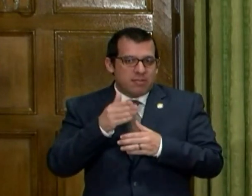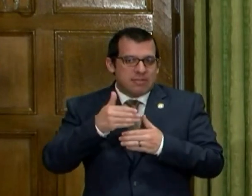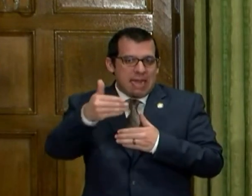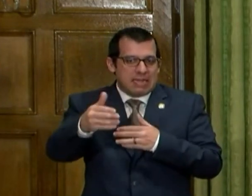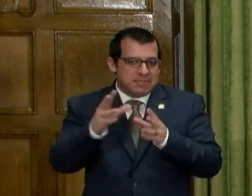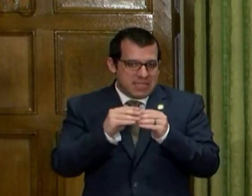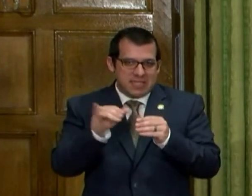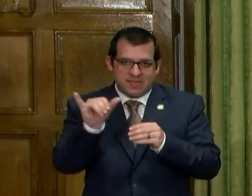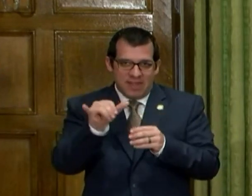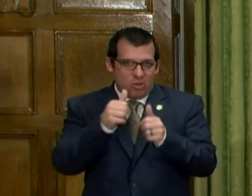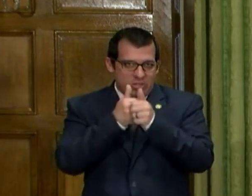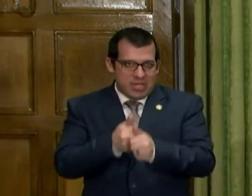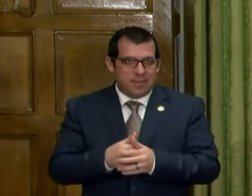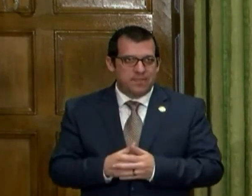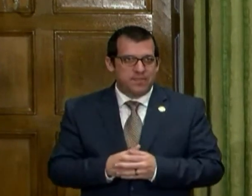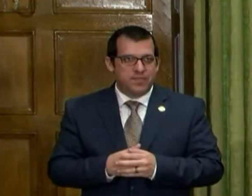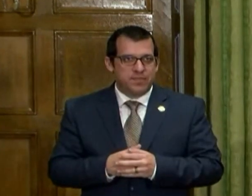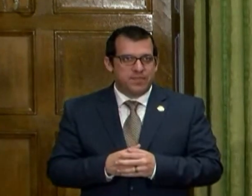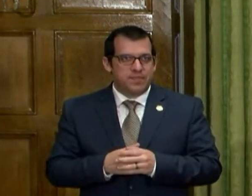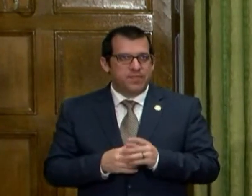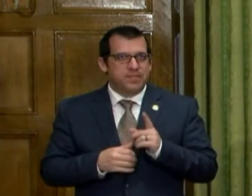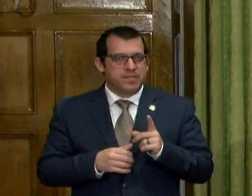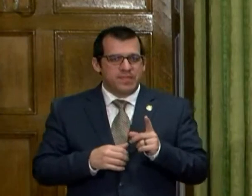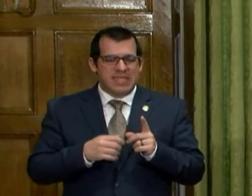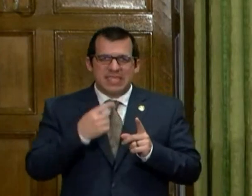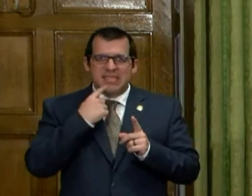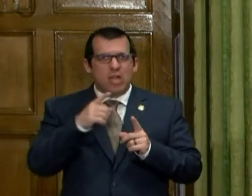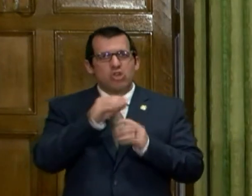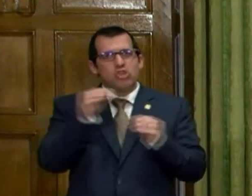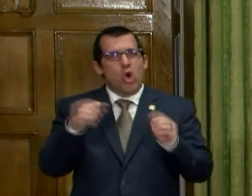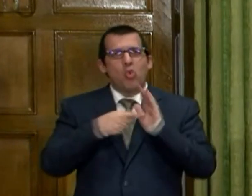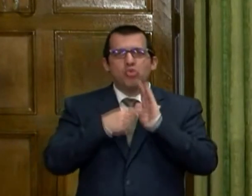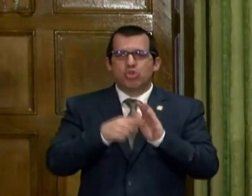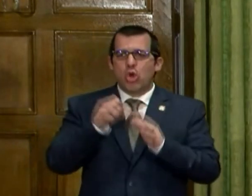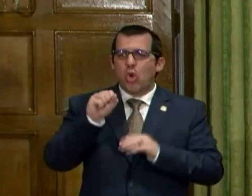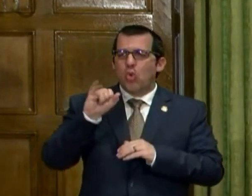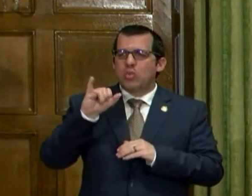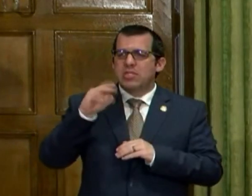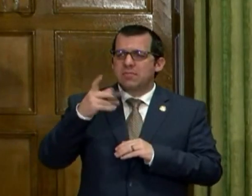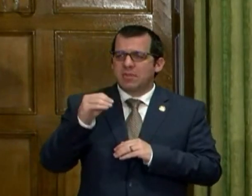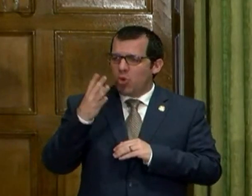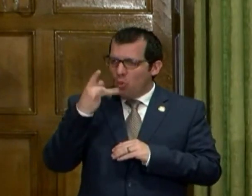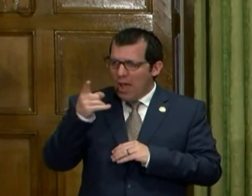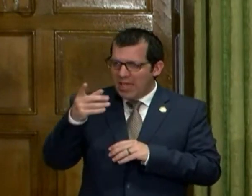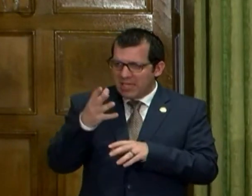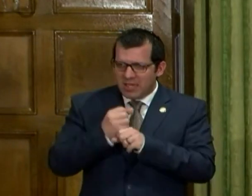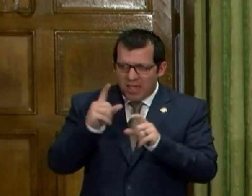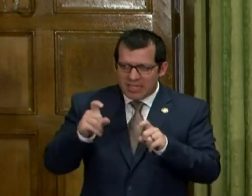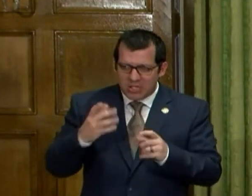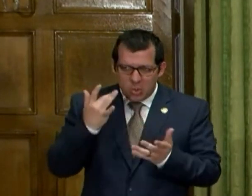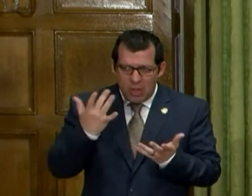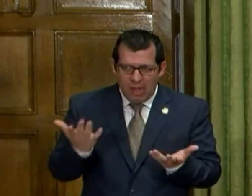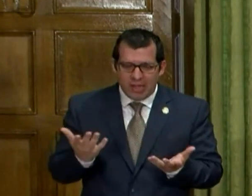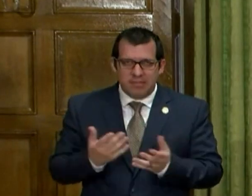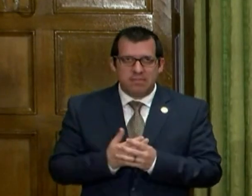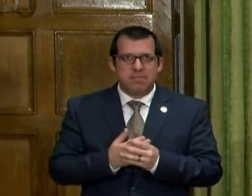well. He says he wasn't showing any symptoms, so why did he get tested?